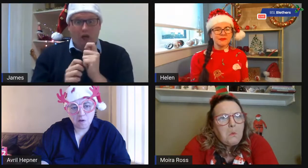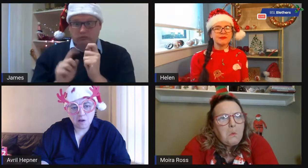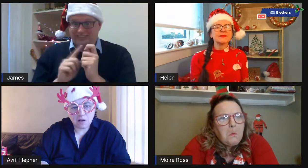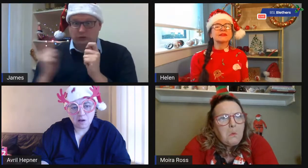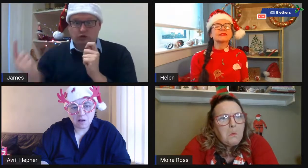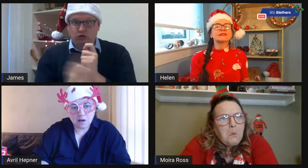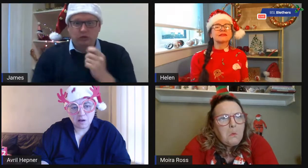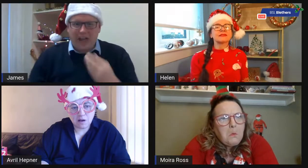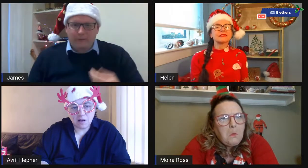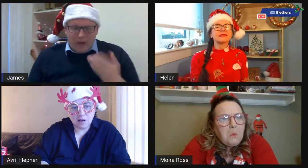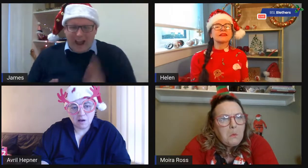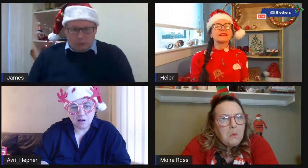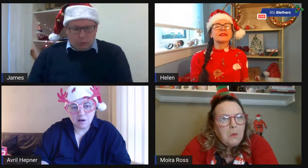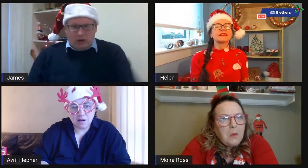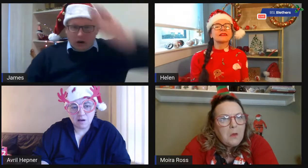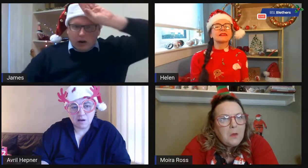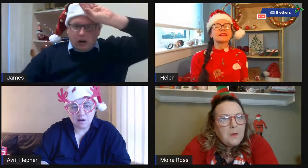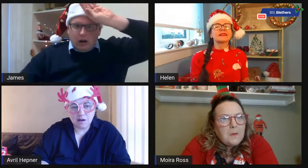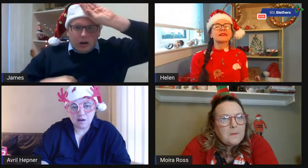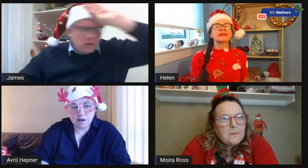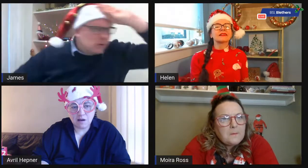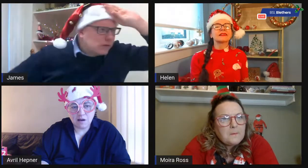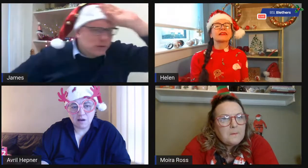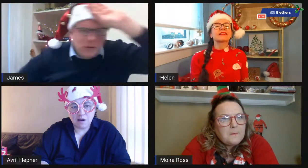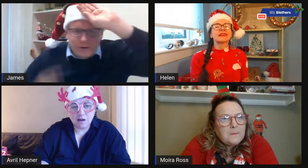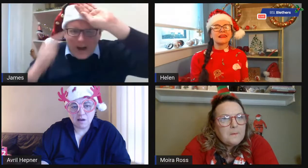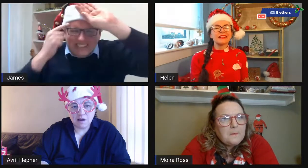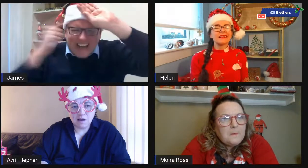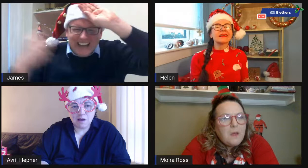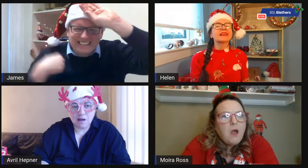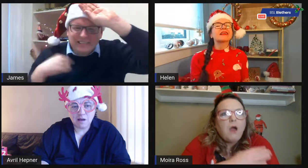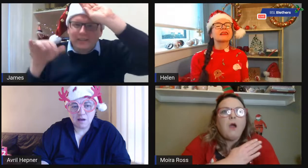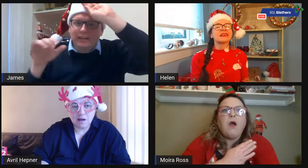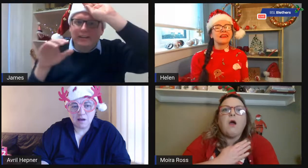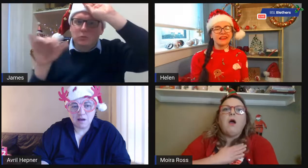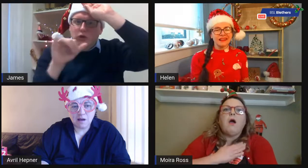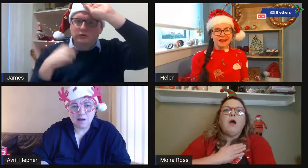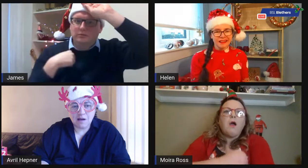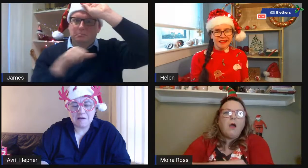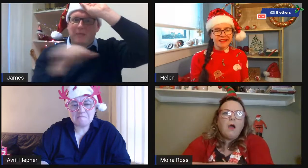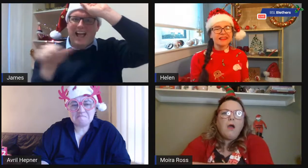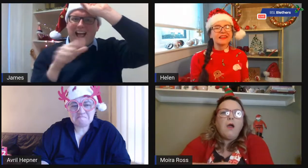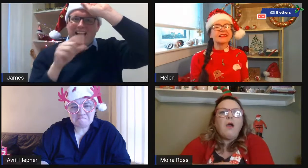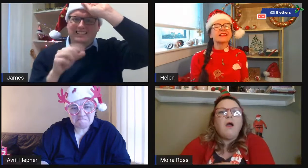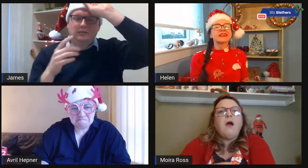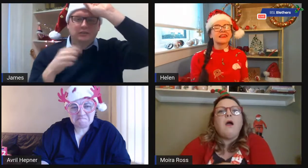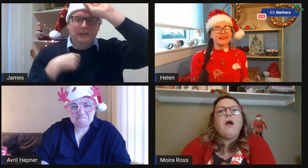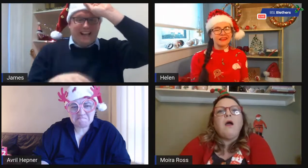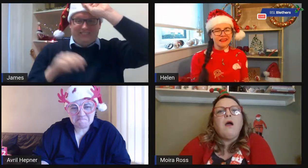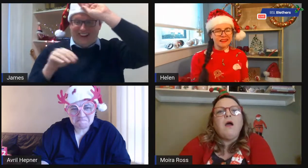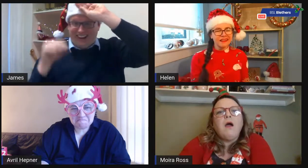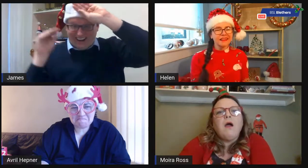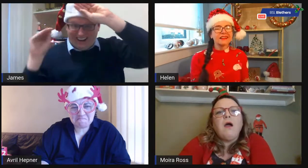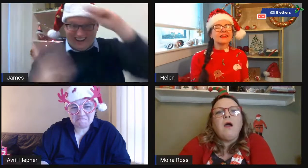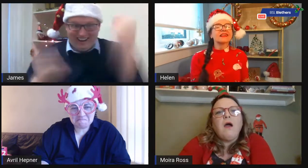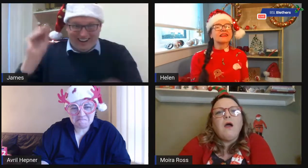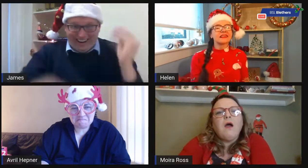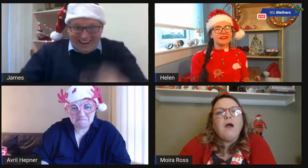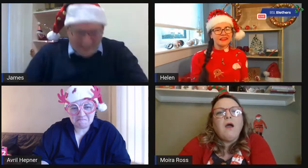who's got the most points in cards, and which is, so everybody then picks a card,